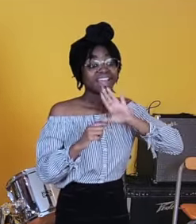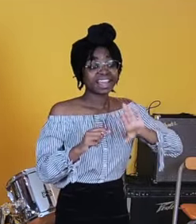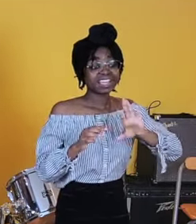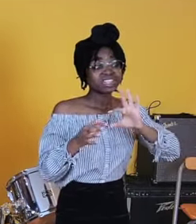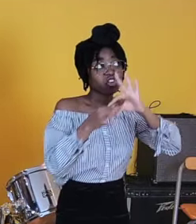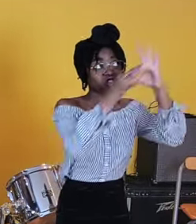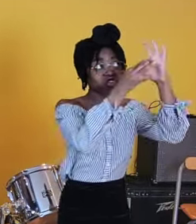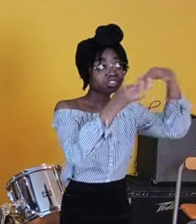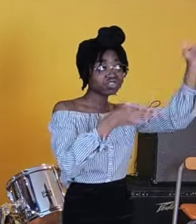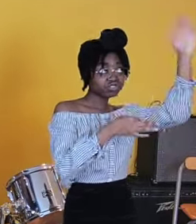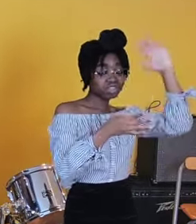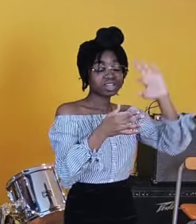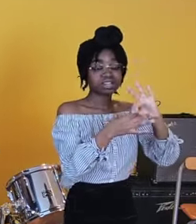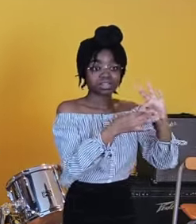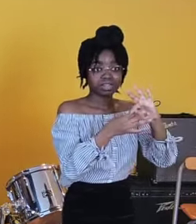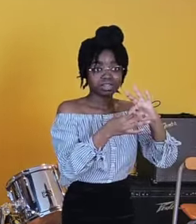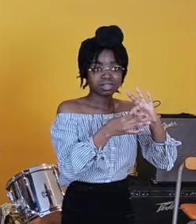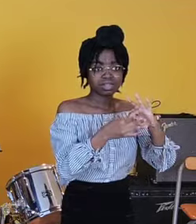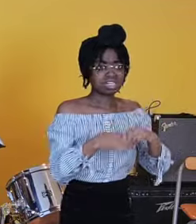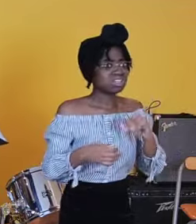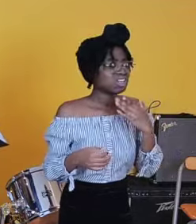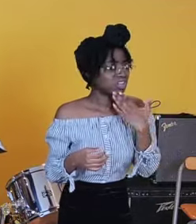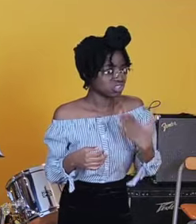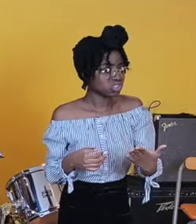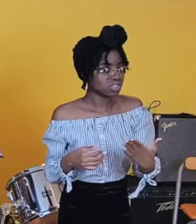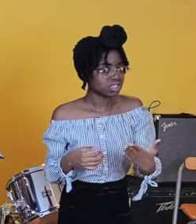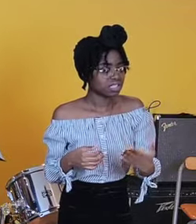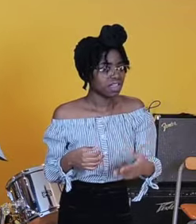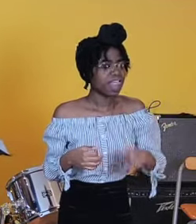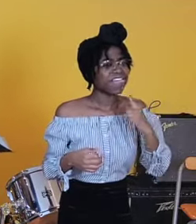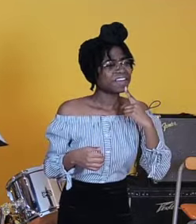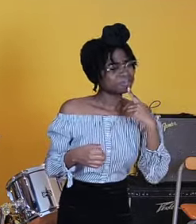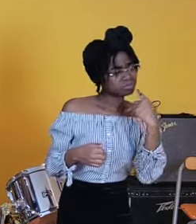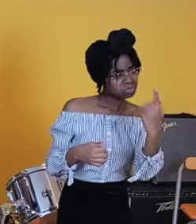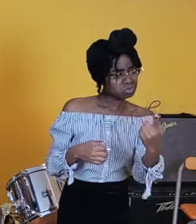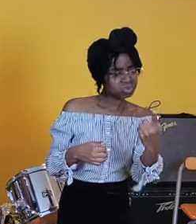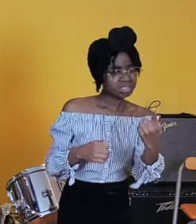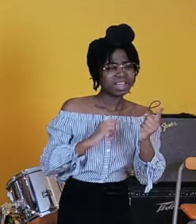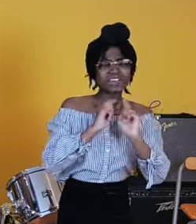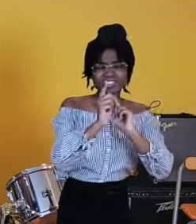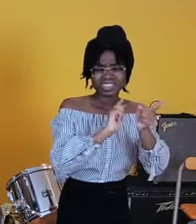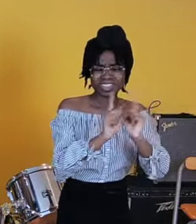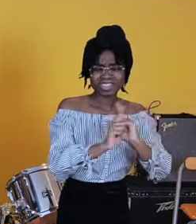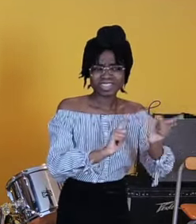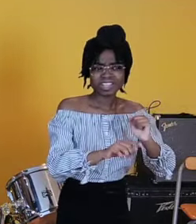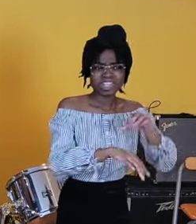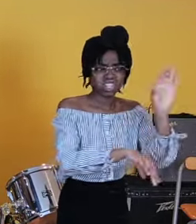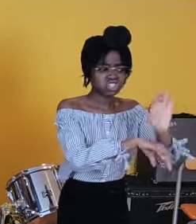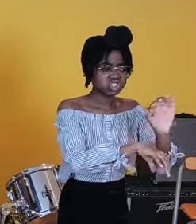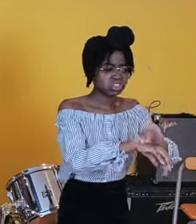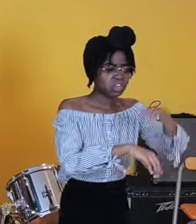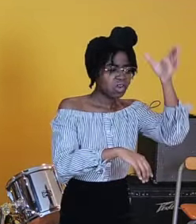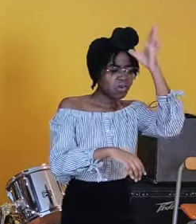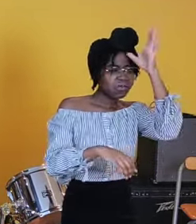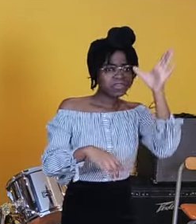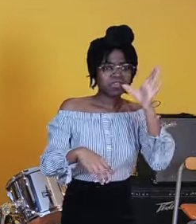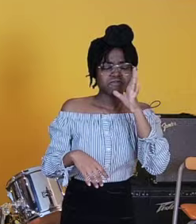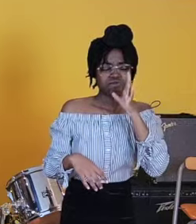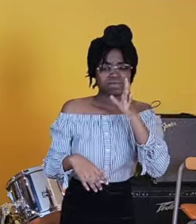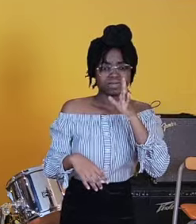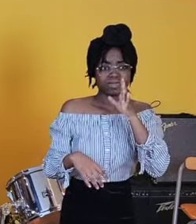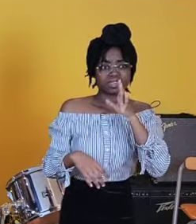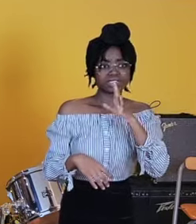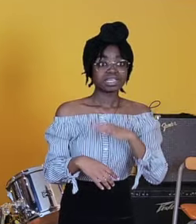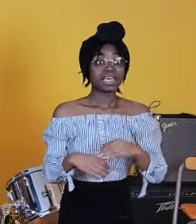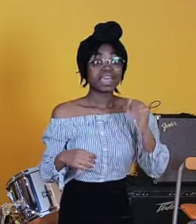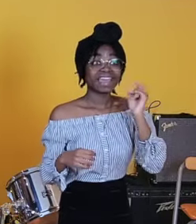I'm talking to fathers at the same time to I'm talking to mothers, at the same time to I'm talking to the whole church. That when we lean into our heavenly father, it